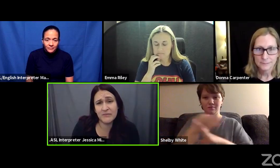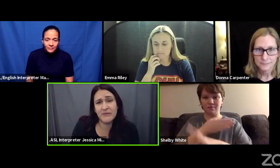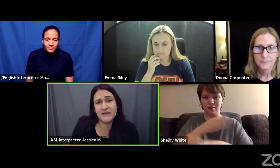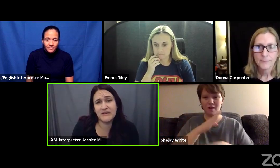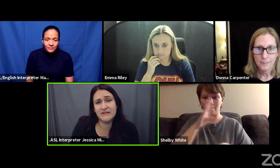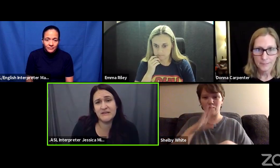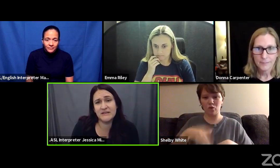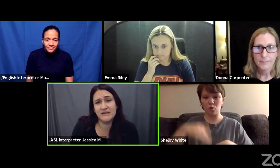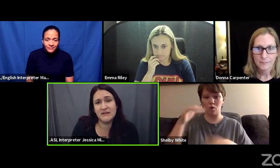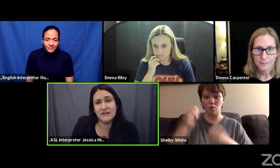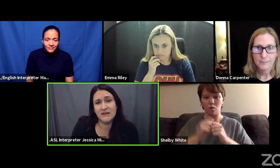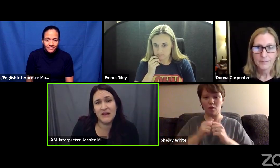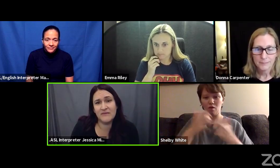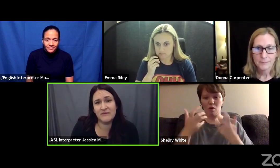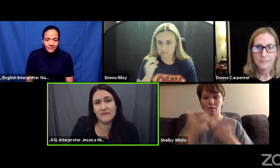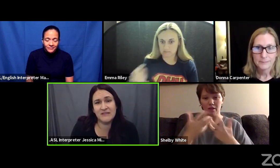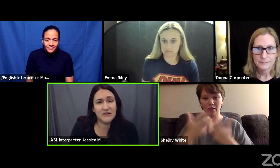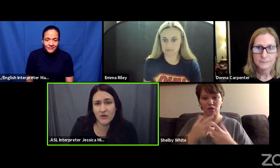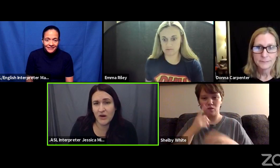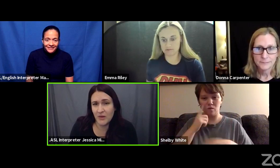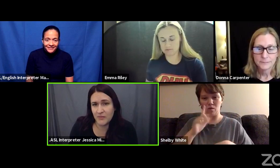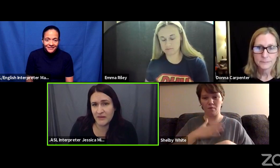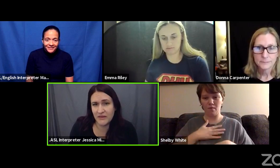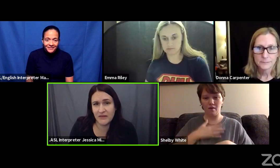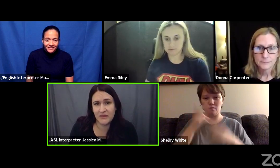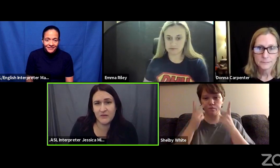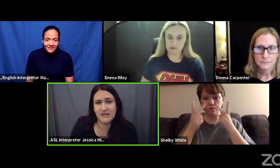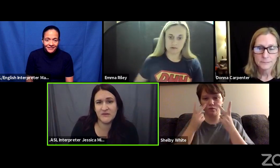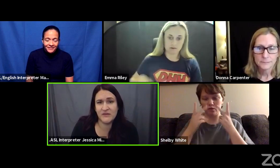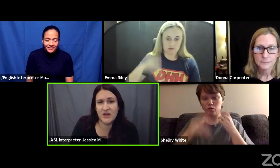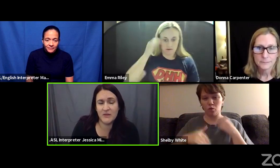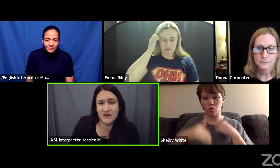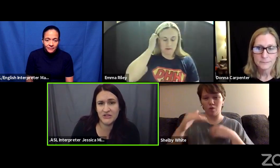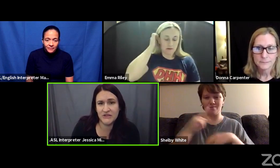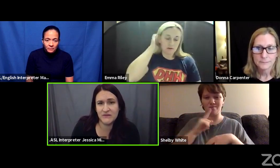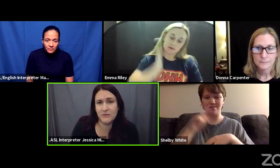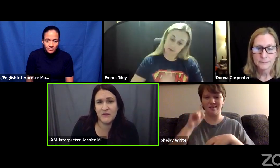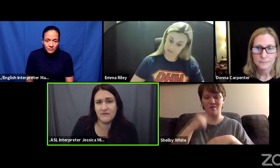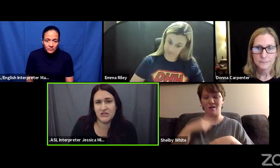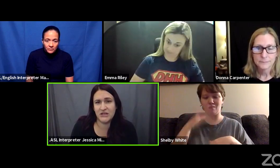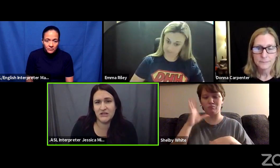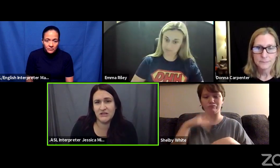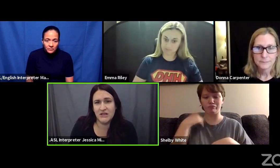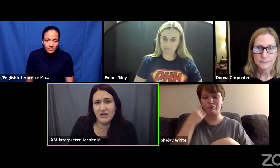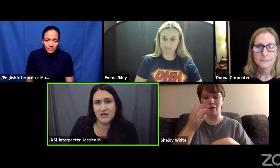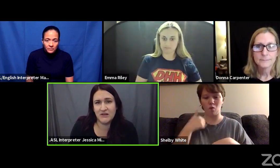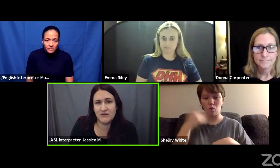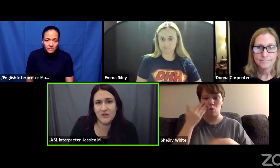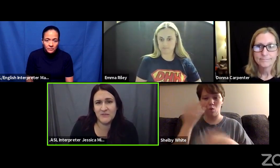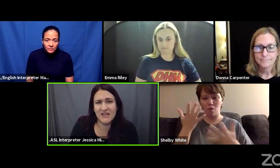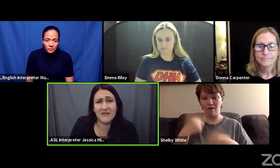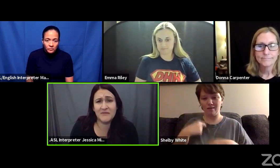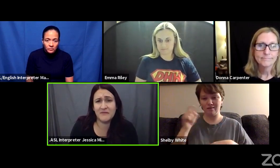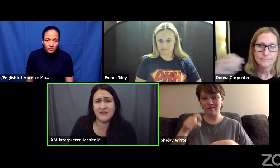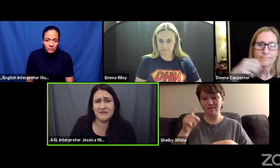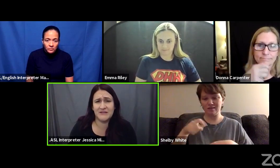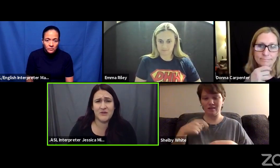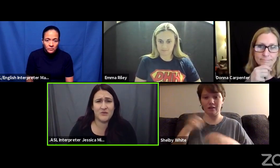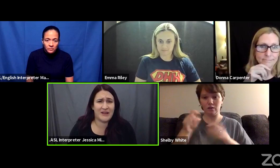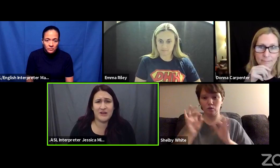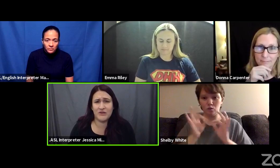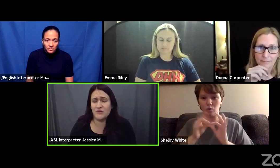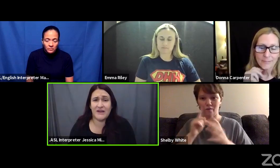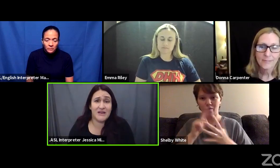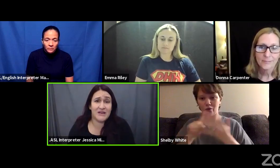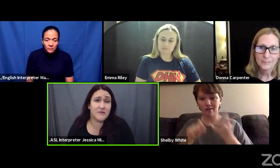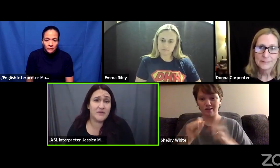need, because I didn't grow up with those types of accommodations for my vision. I grew up deaf. And so